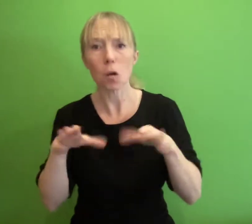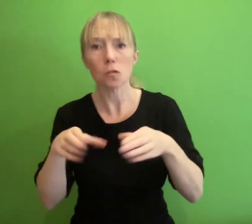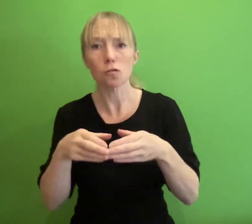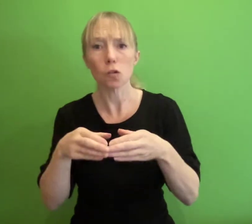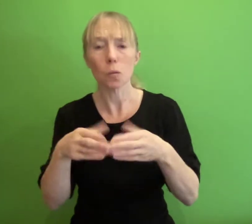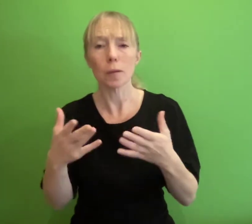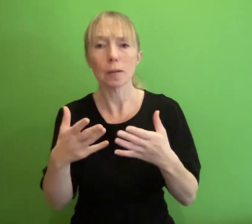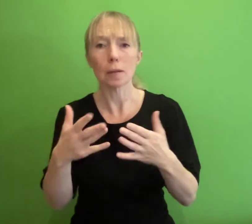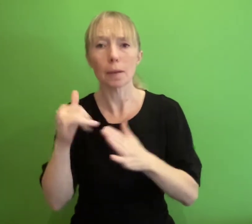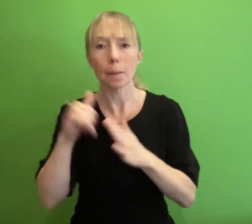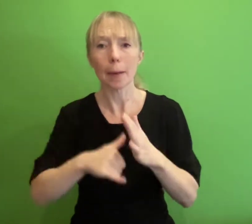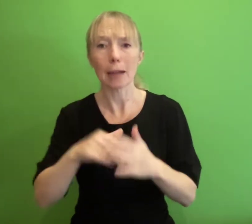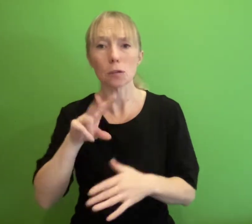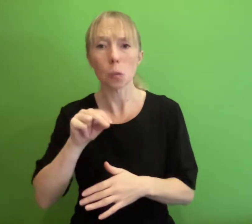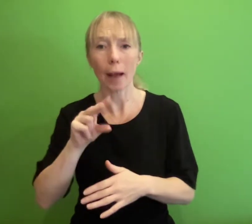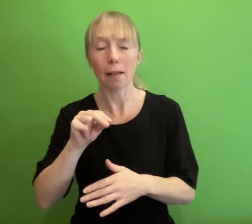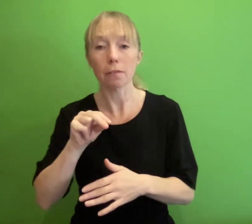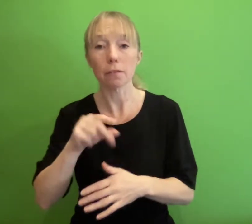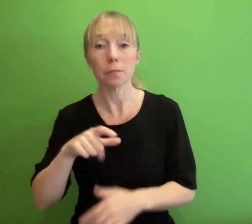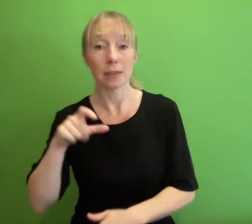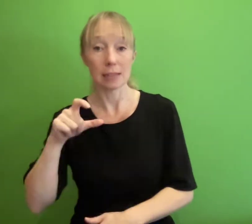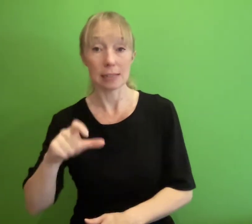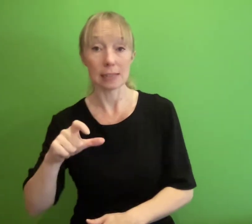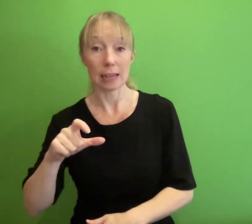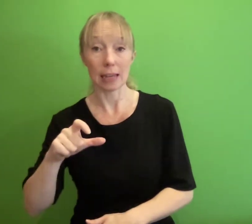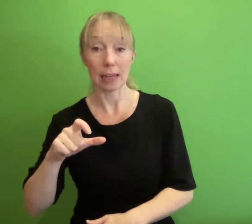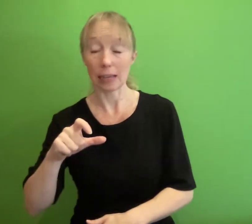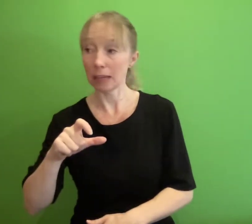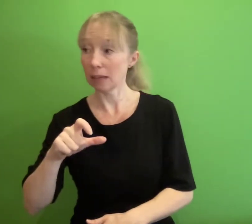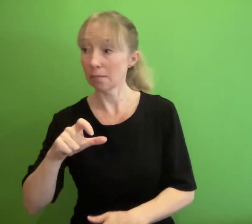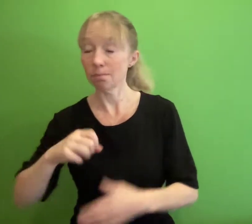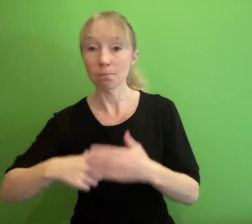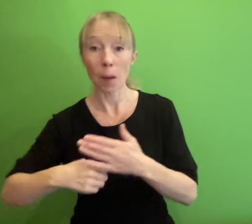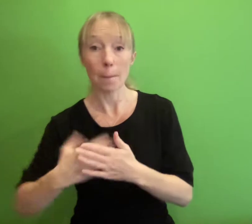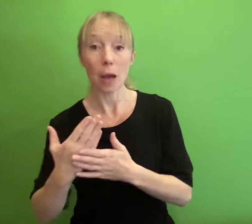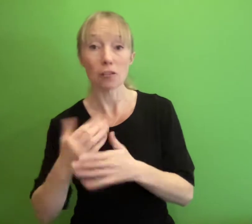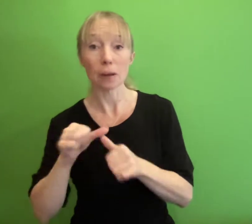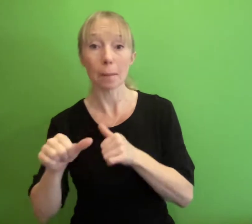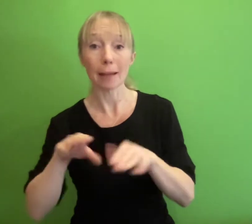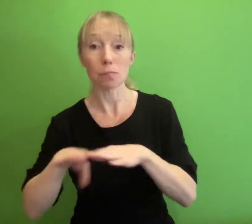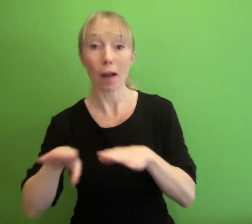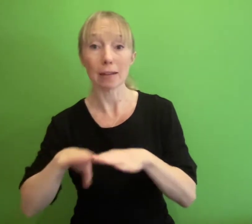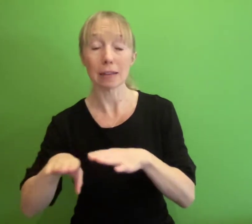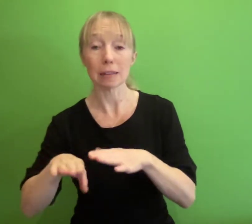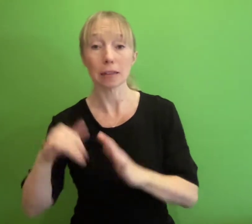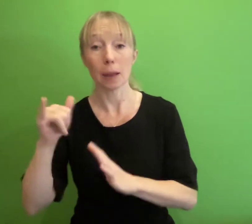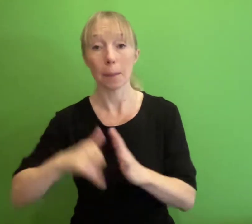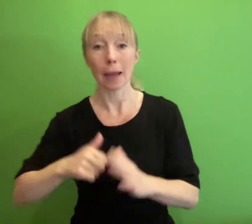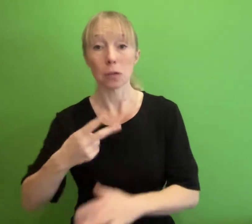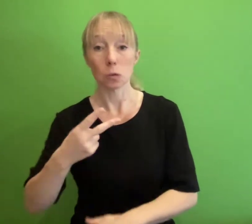12. C. Emerging best practice, page 20.